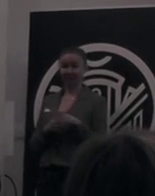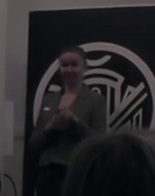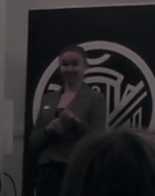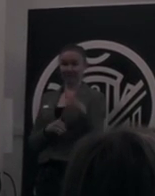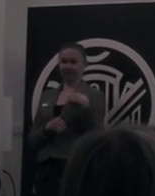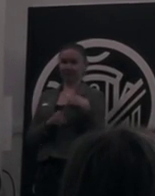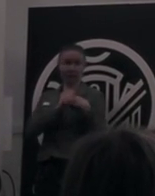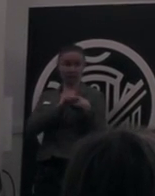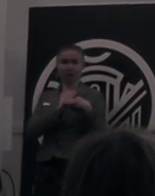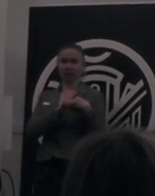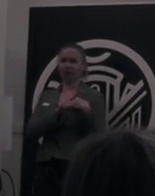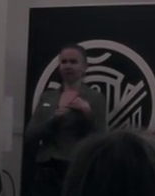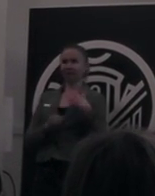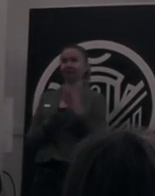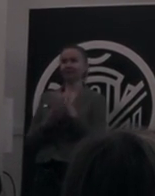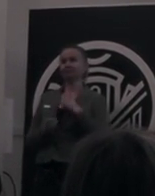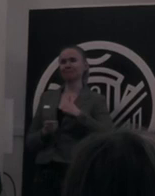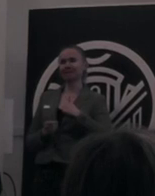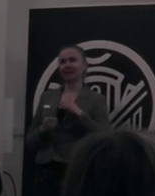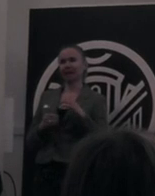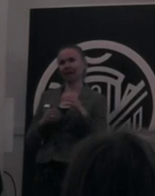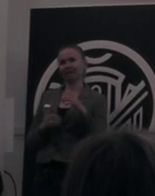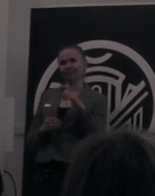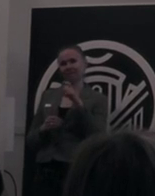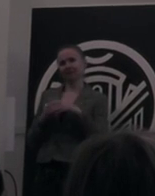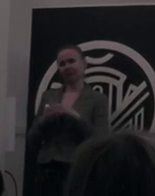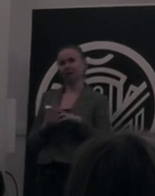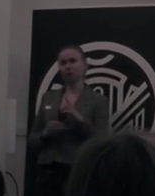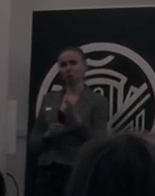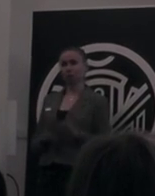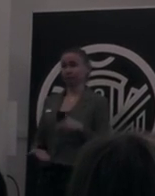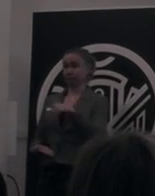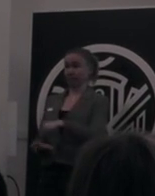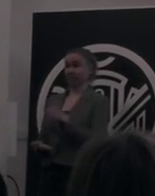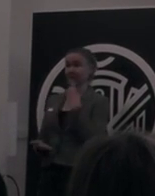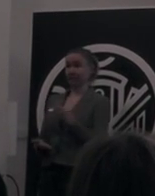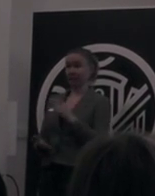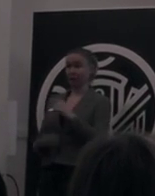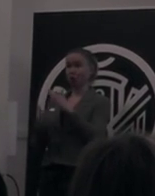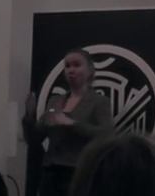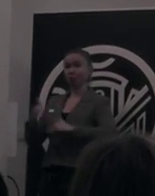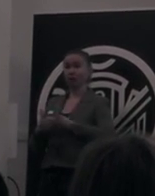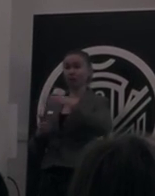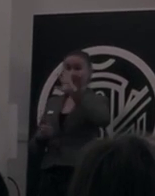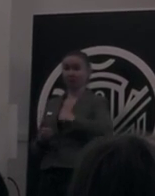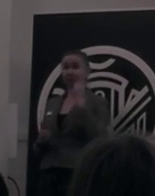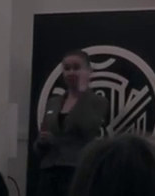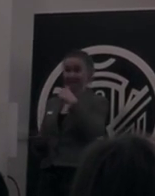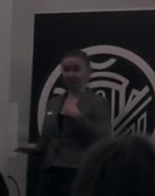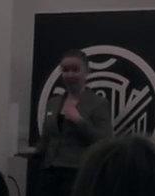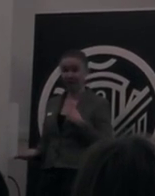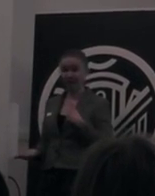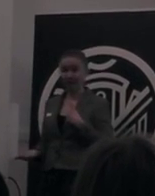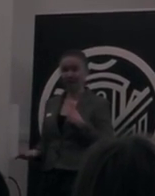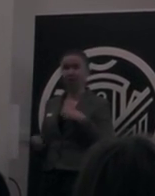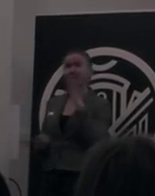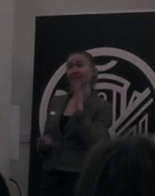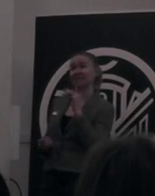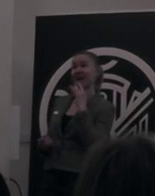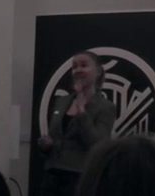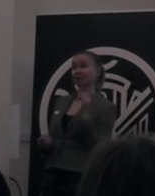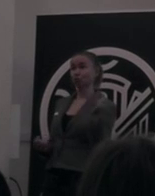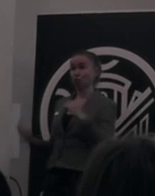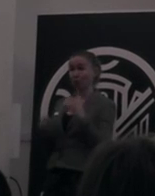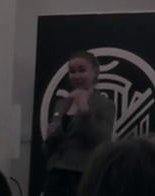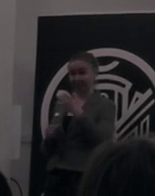Lilla Watson, has become a friend of mine, got up and said to a room of people who look like me, if you've come here because you